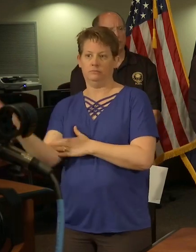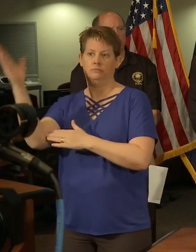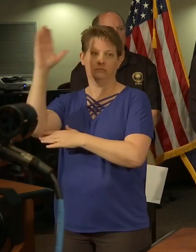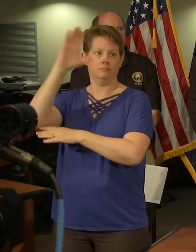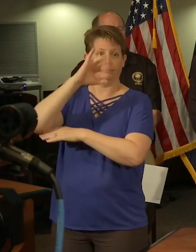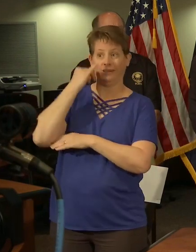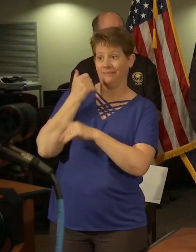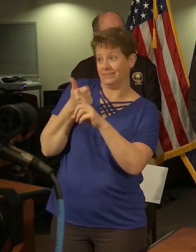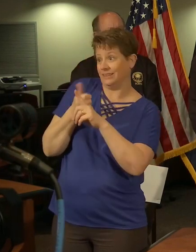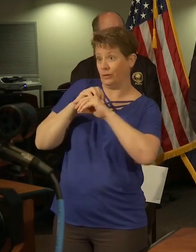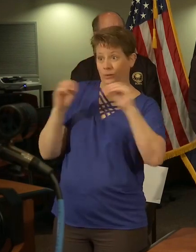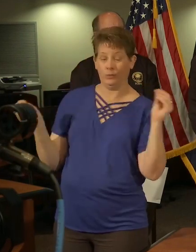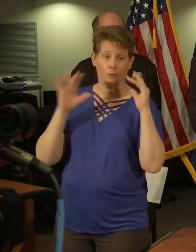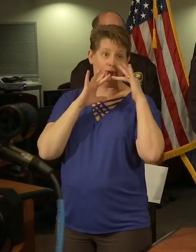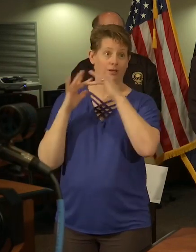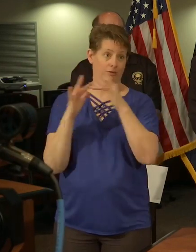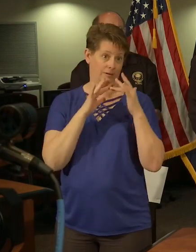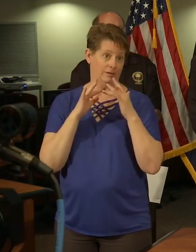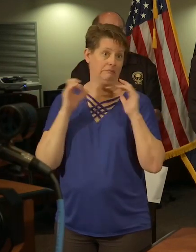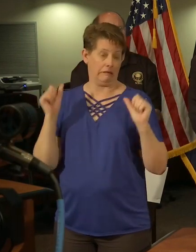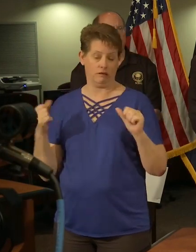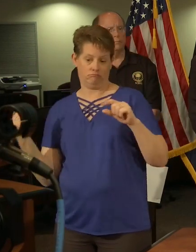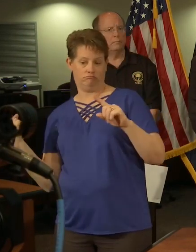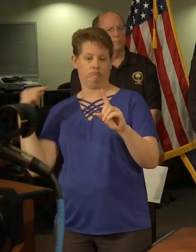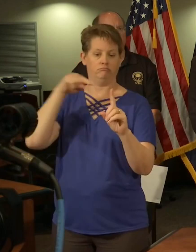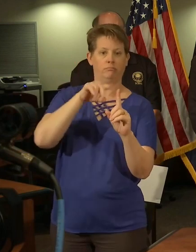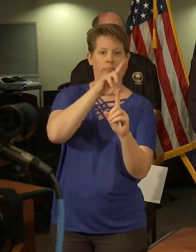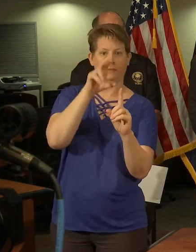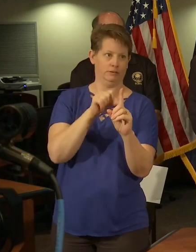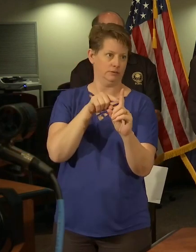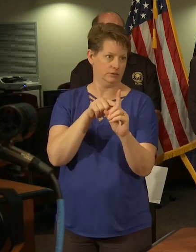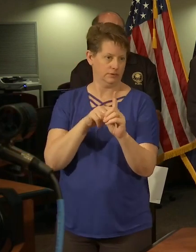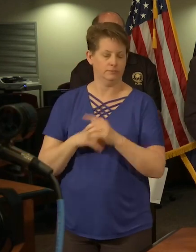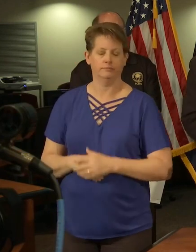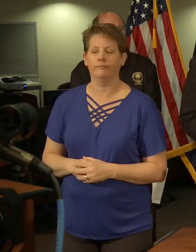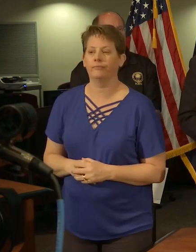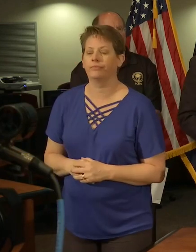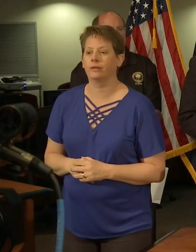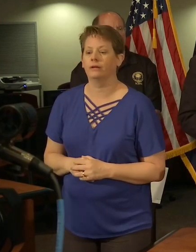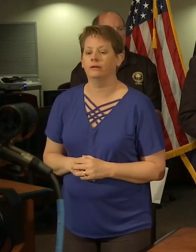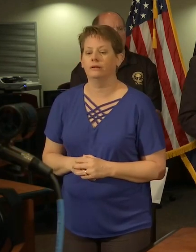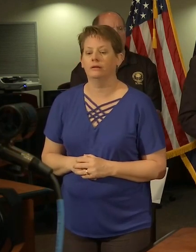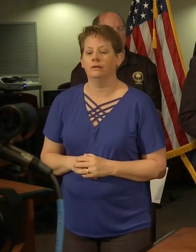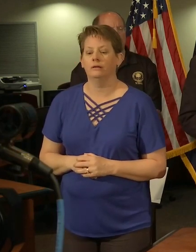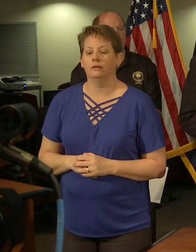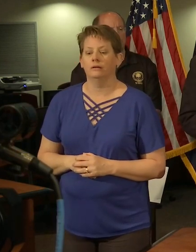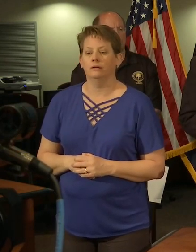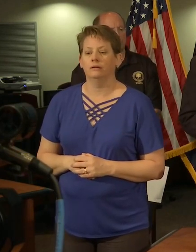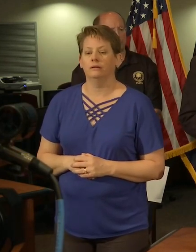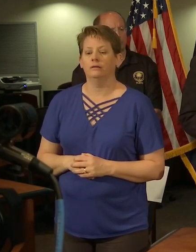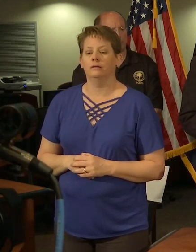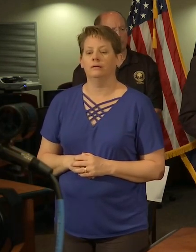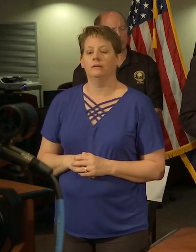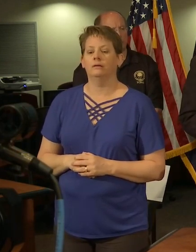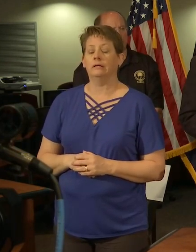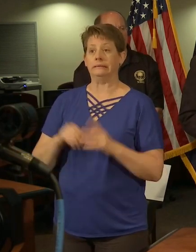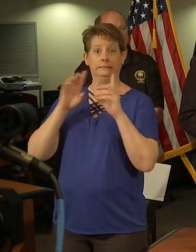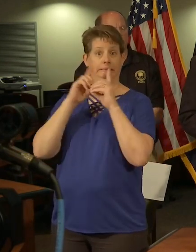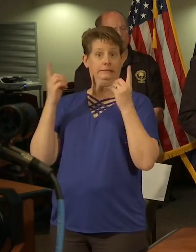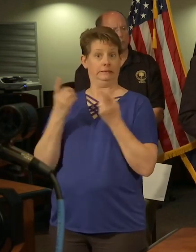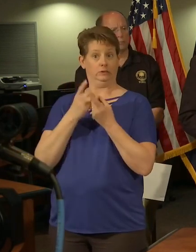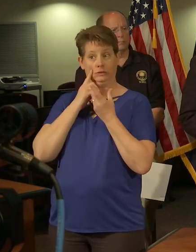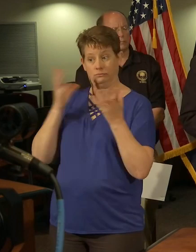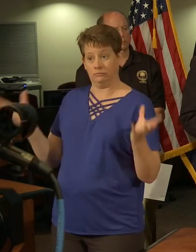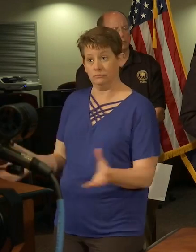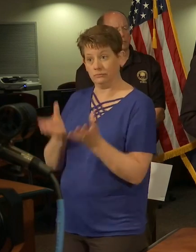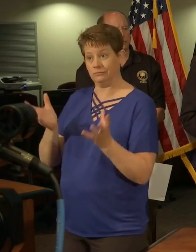they do not have Wi-Fi access. We're also encouraging districts to utilize our state